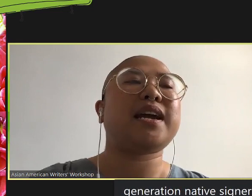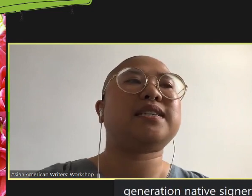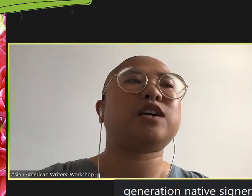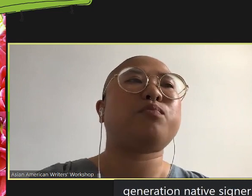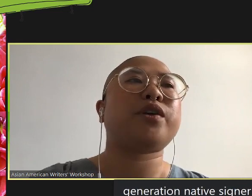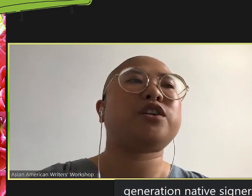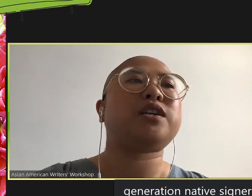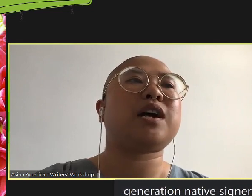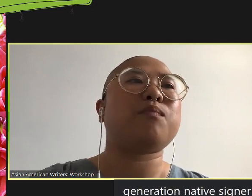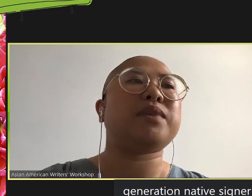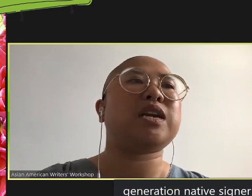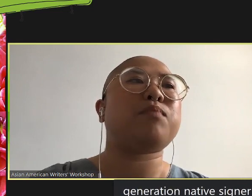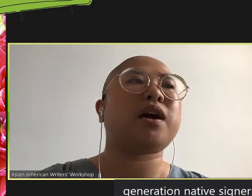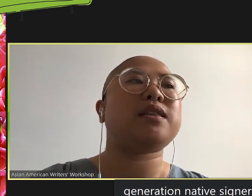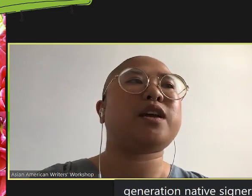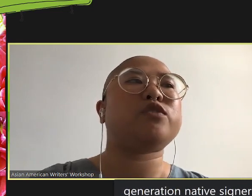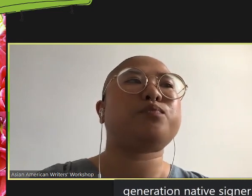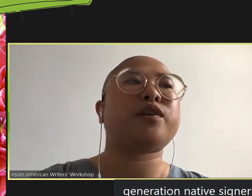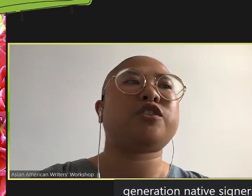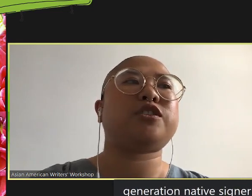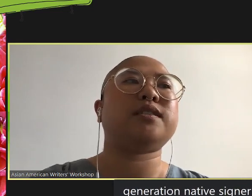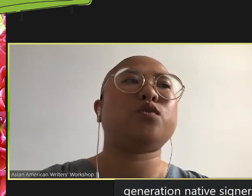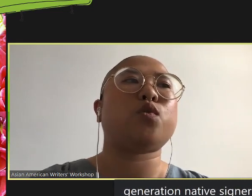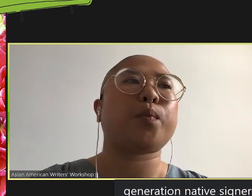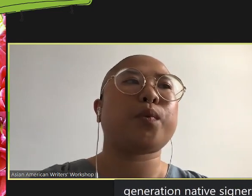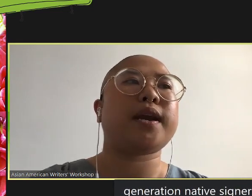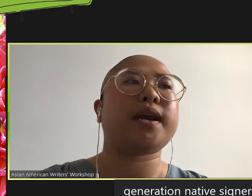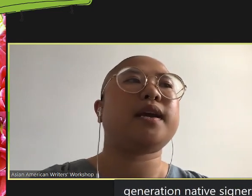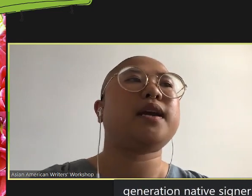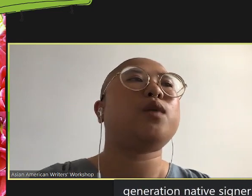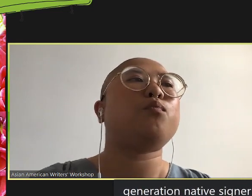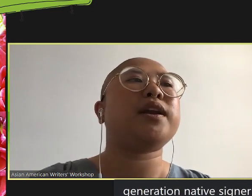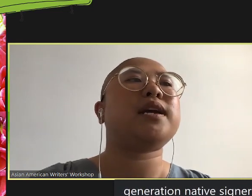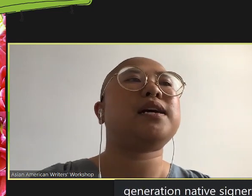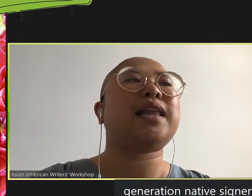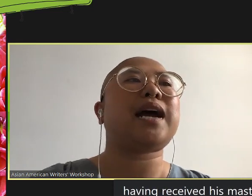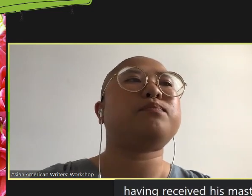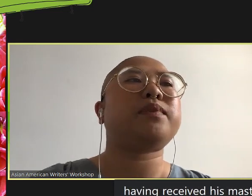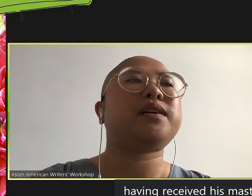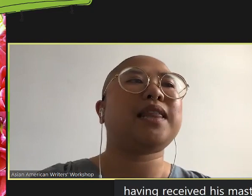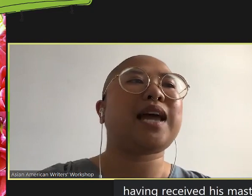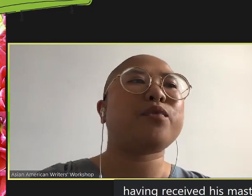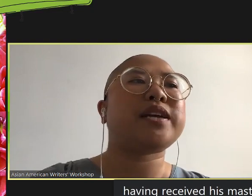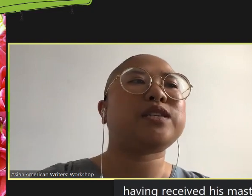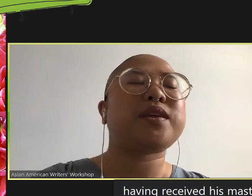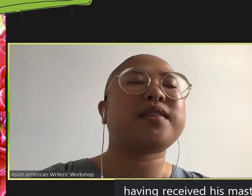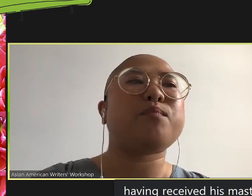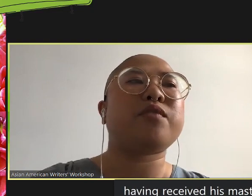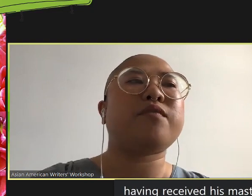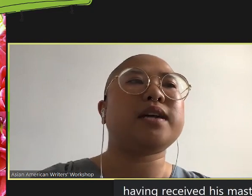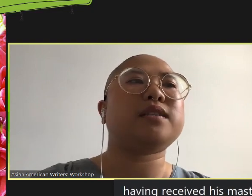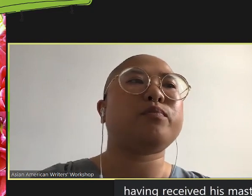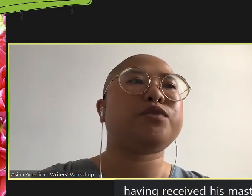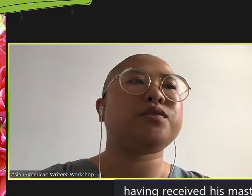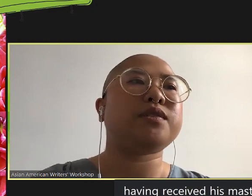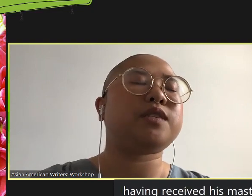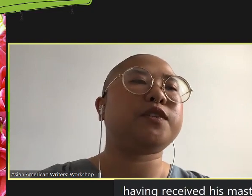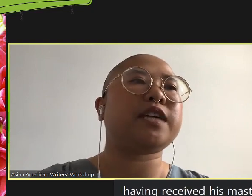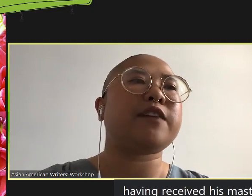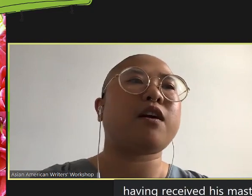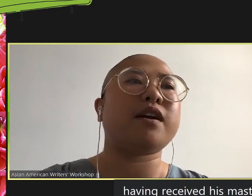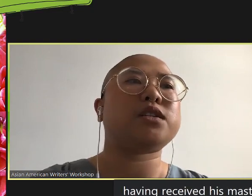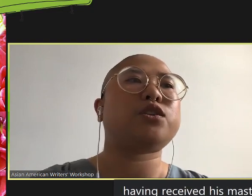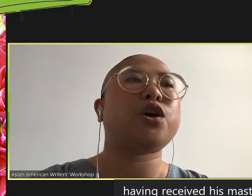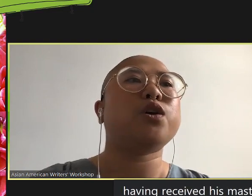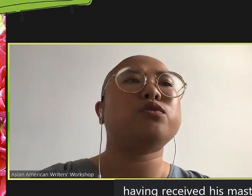multimedia ASL production company, Body Language Productions Incorporated, Brandon collaborates with and provides opportunities for